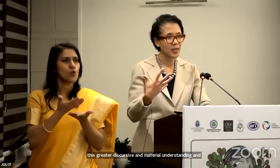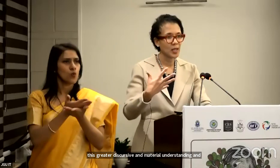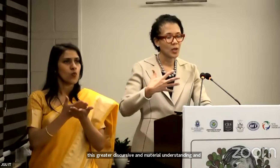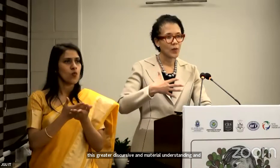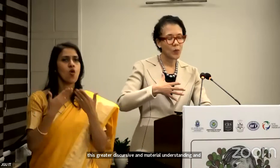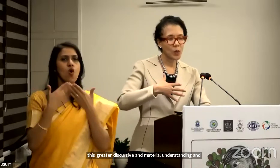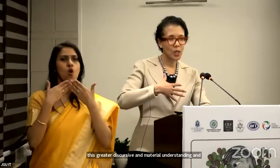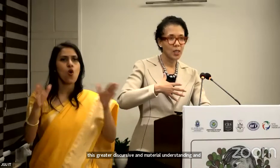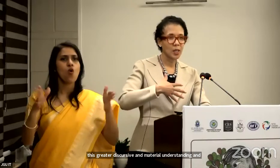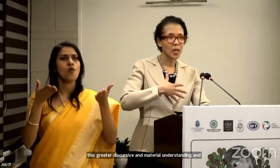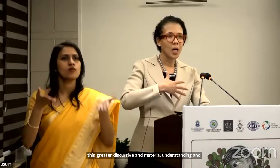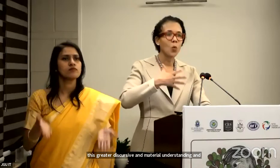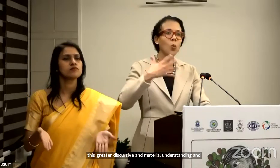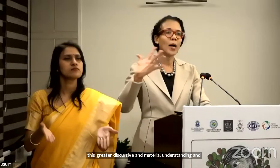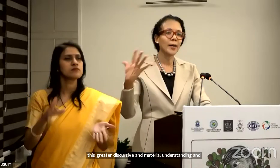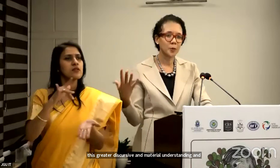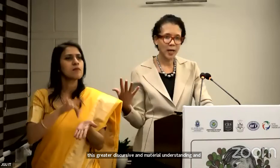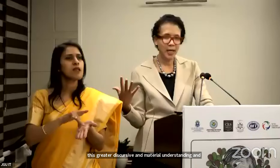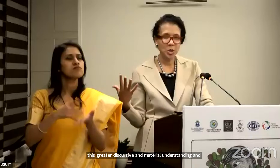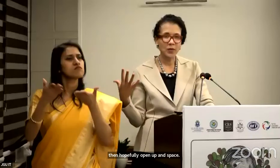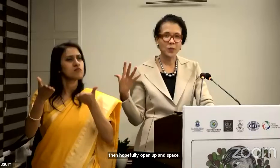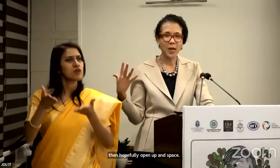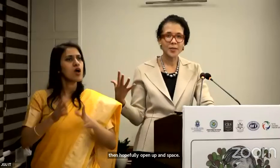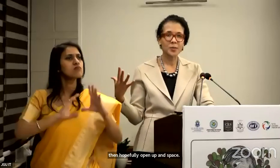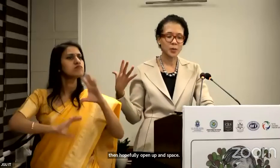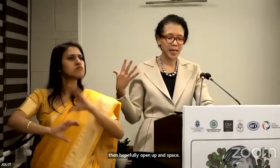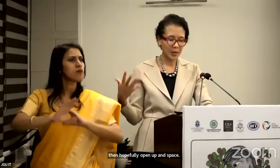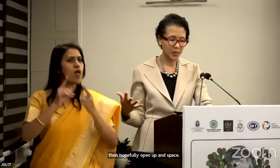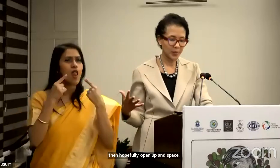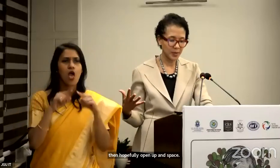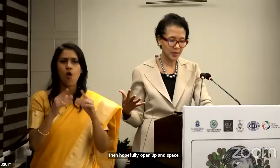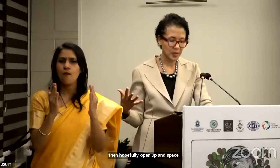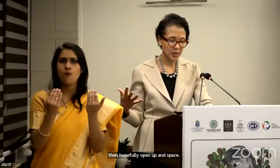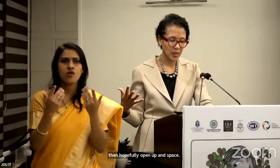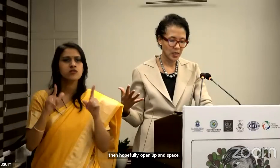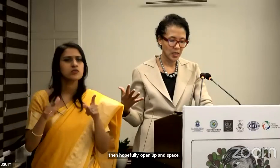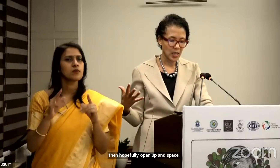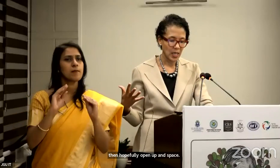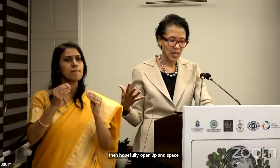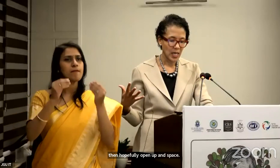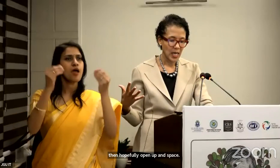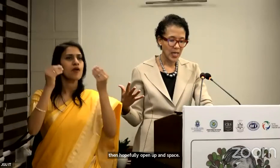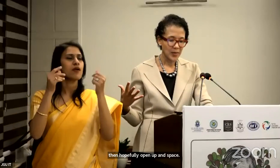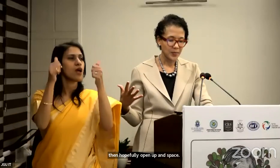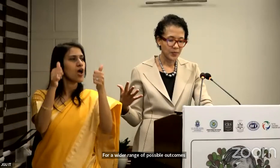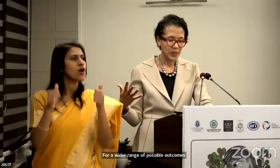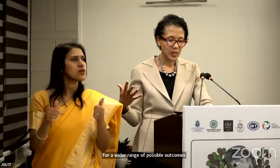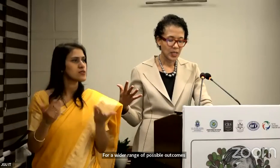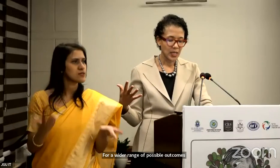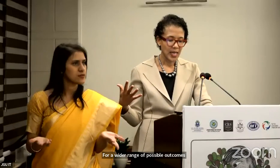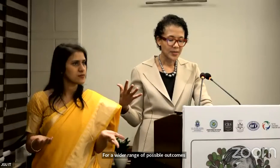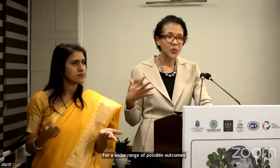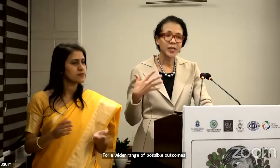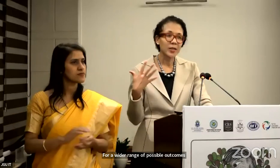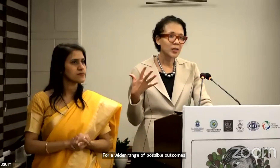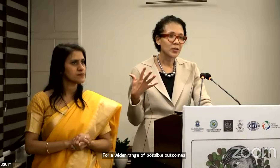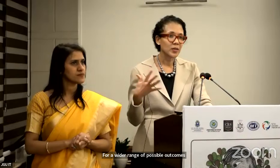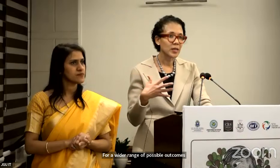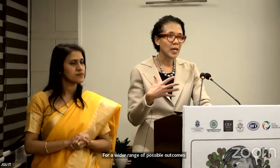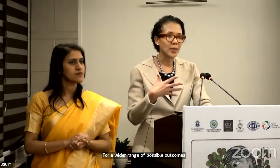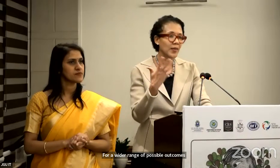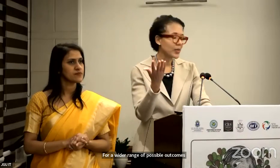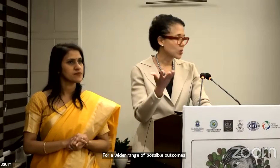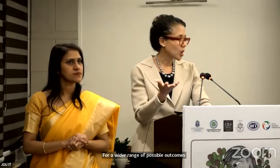space for a wider range of possible outcomes. And so